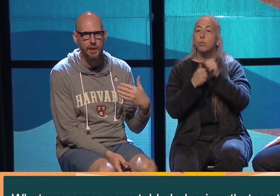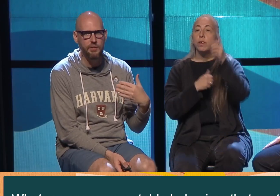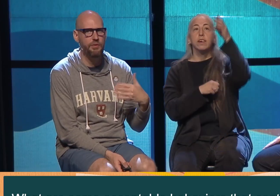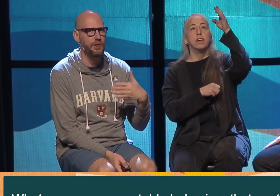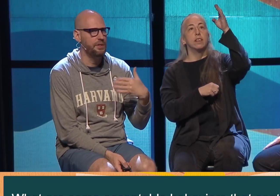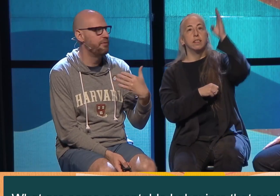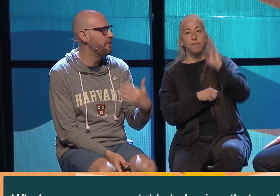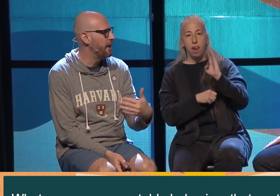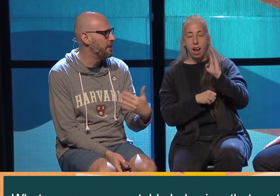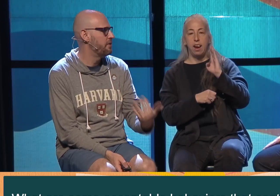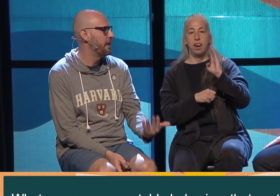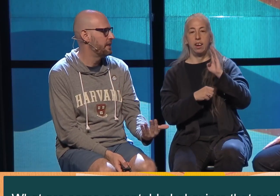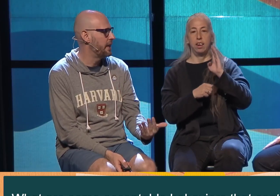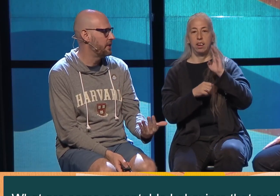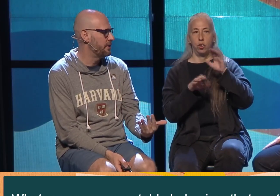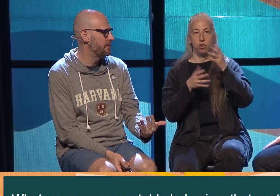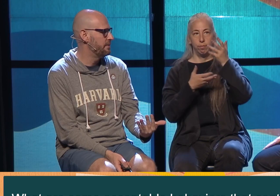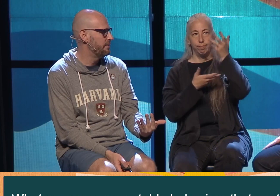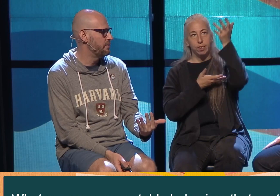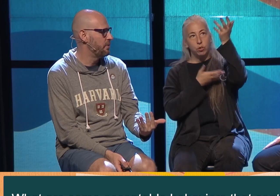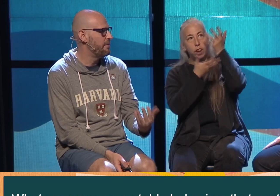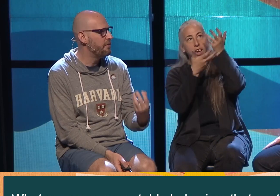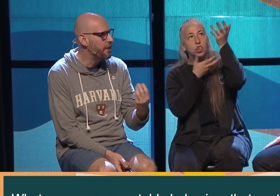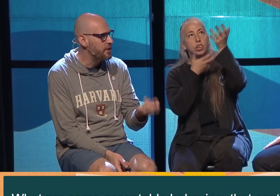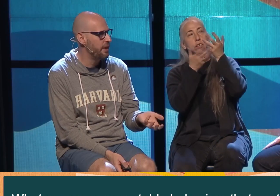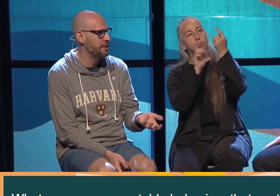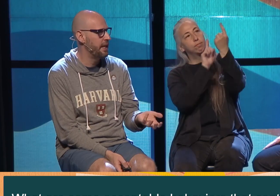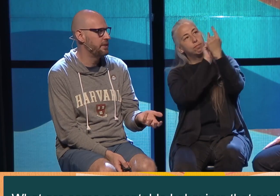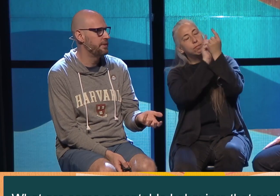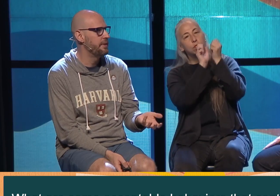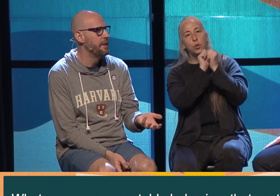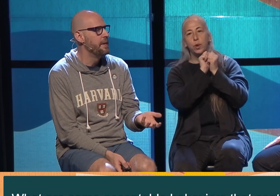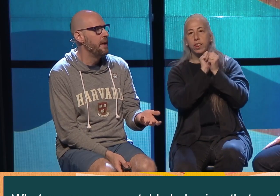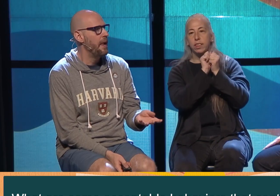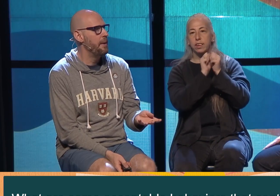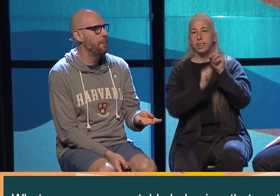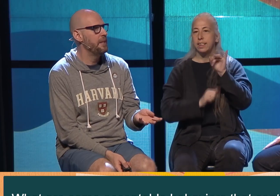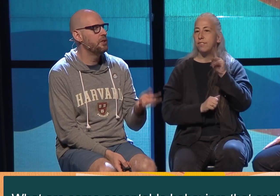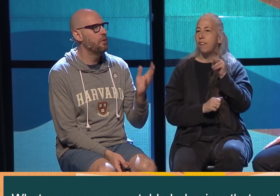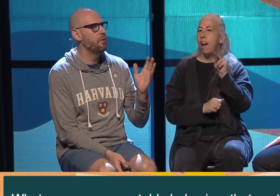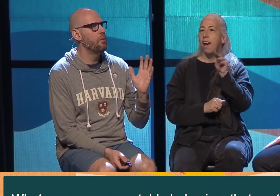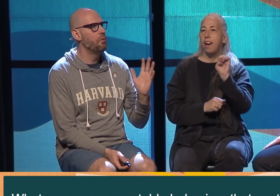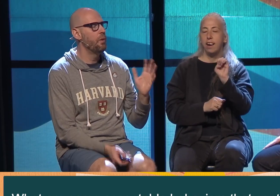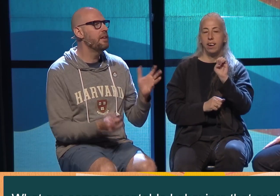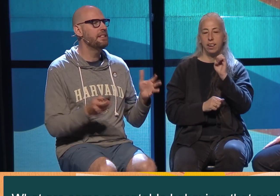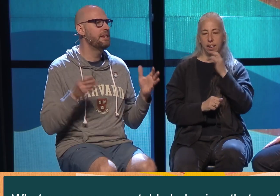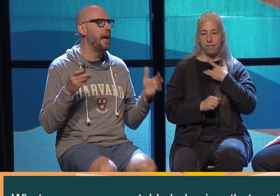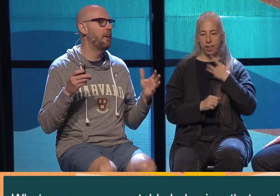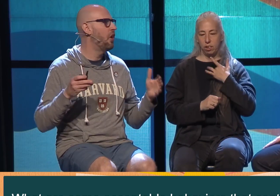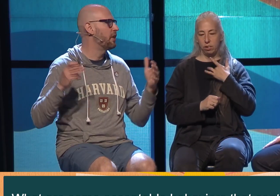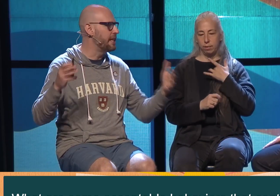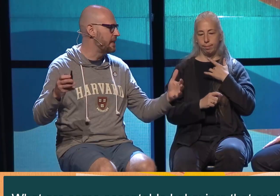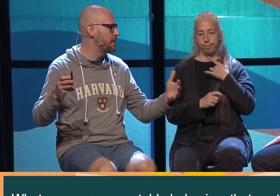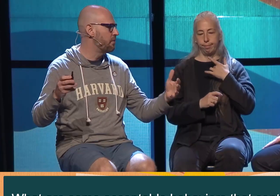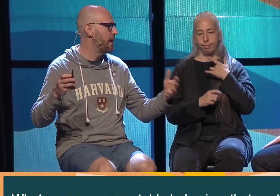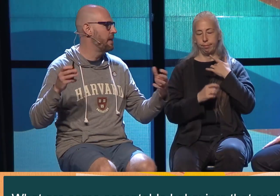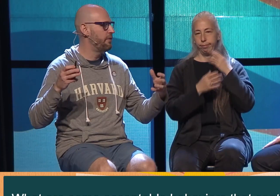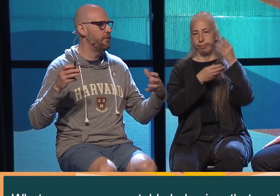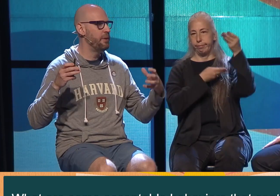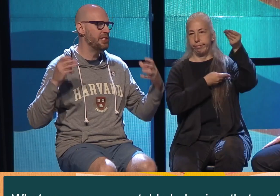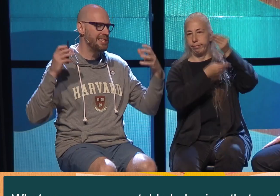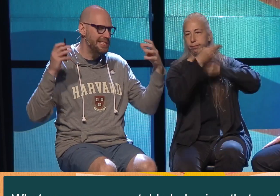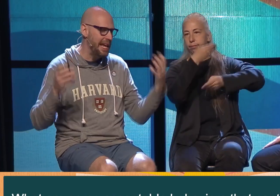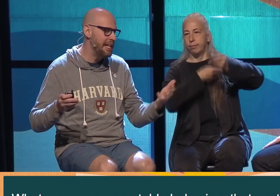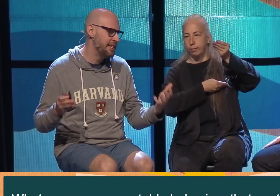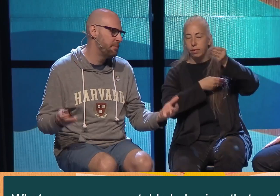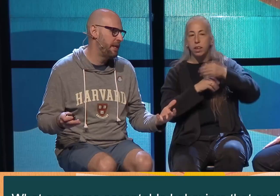with the divine feels very transactional, right? Very transactional. So where does that all lead, right?